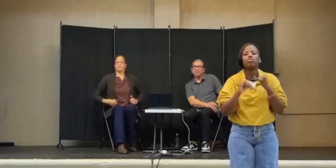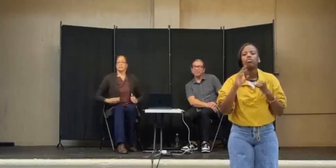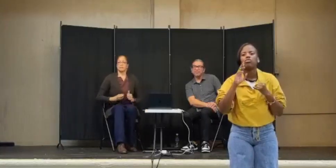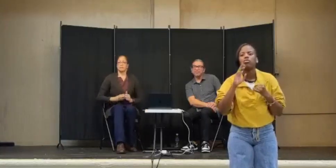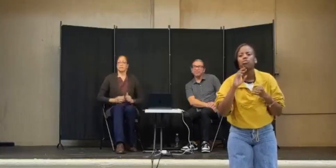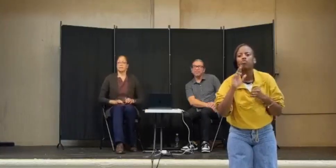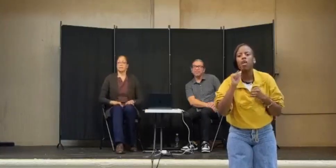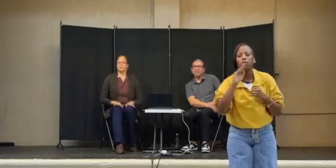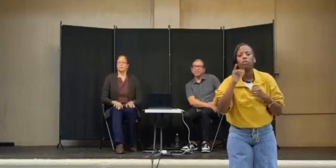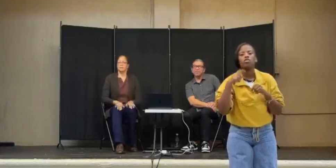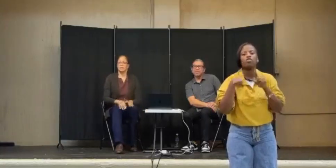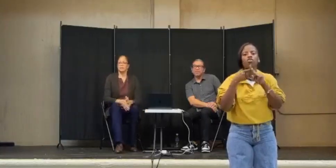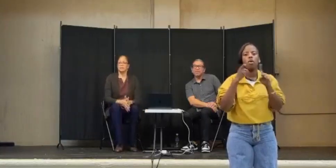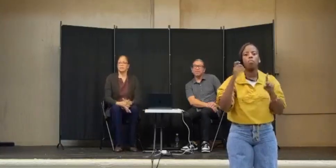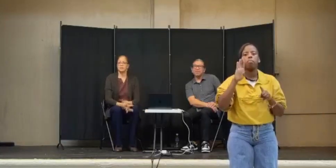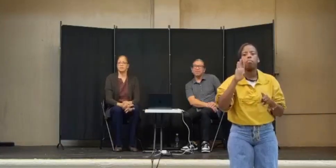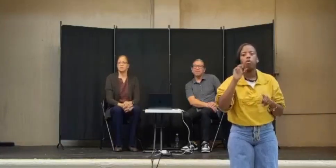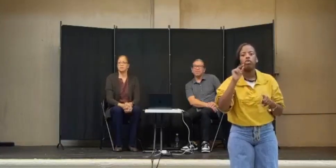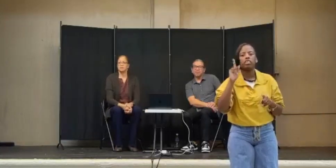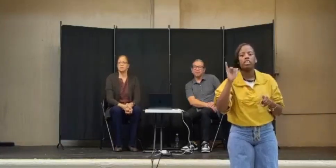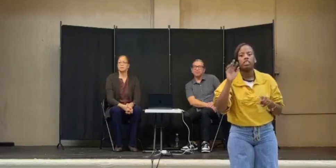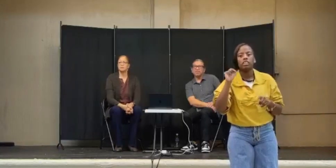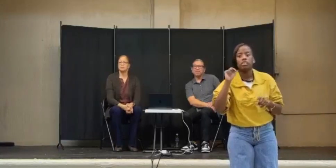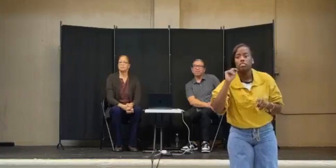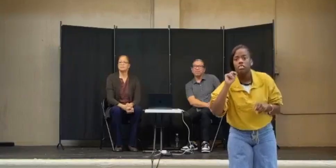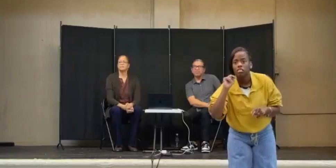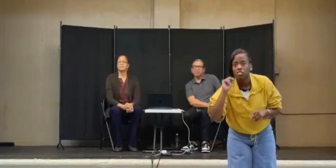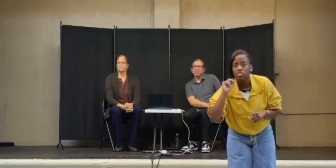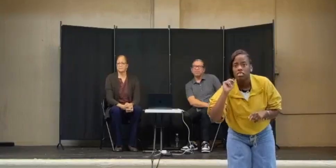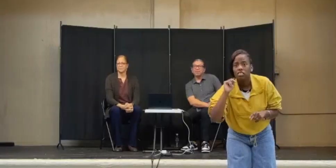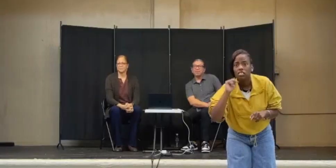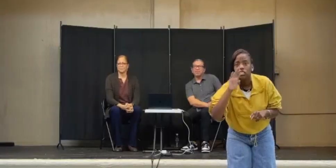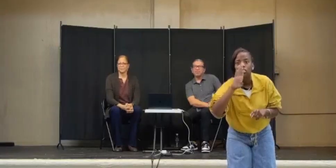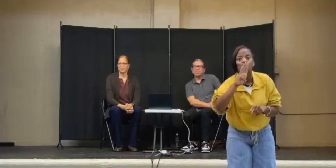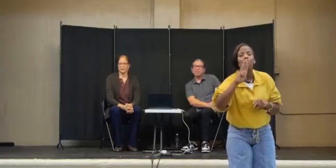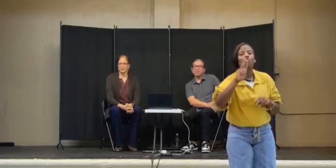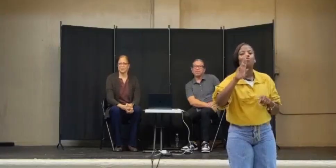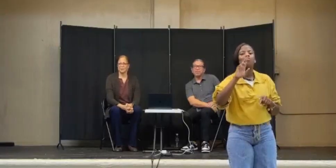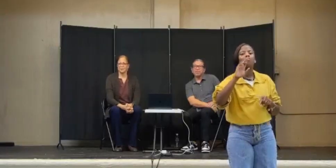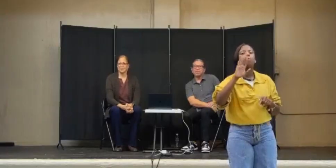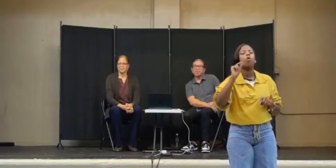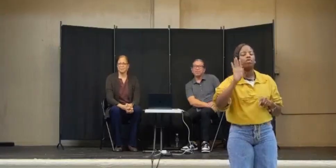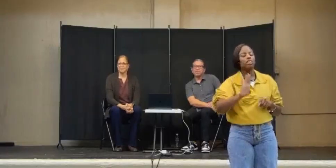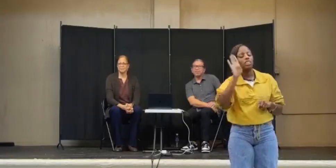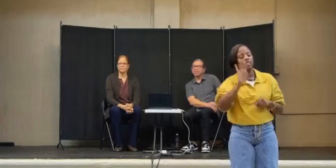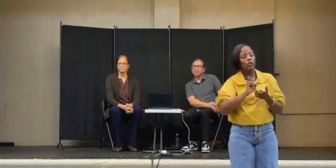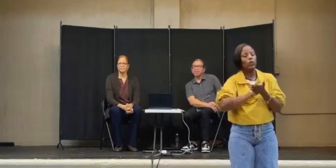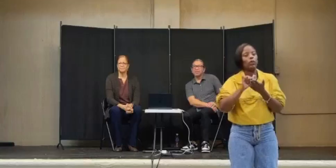Hi, I'm Mark Ramirez. I'm from Brooklyn originally.